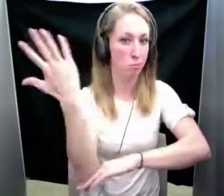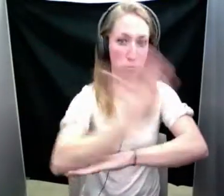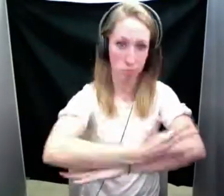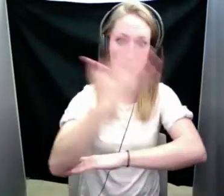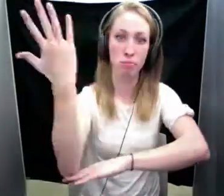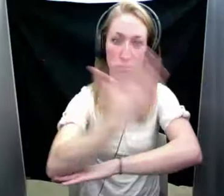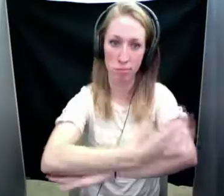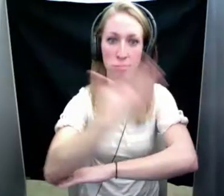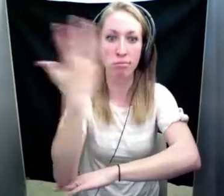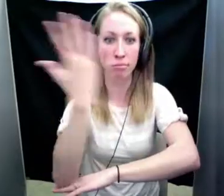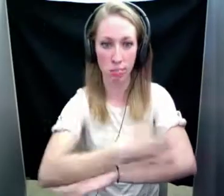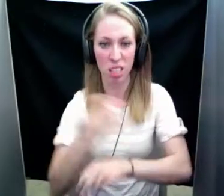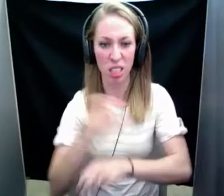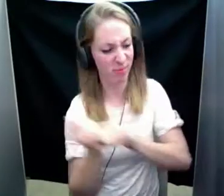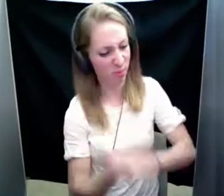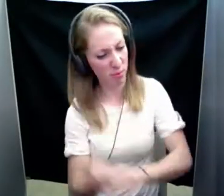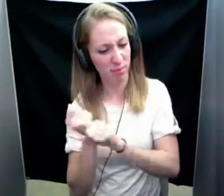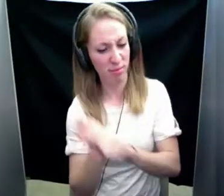"About it.